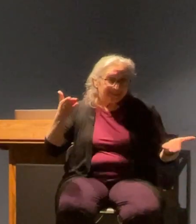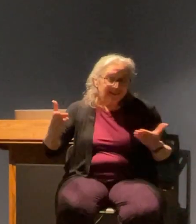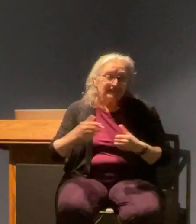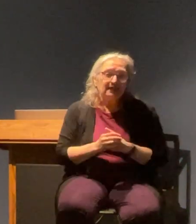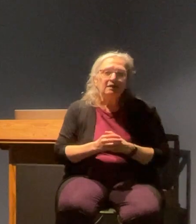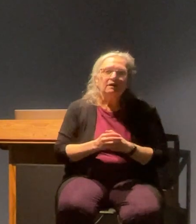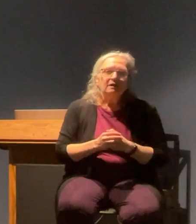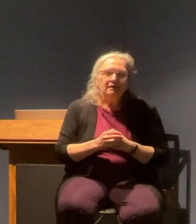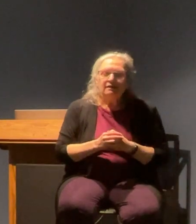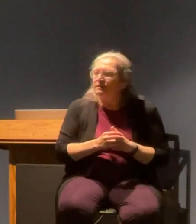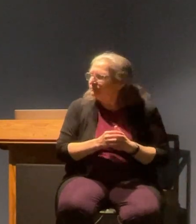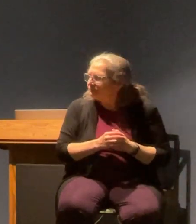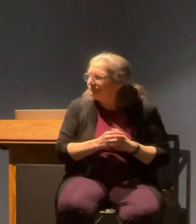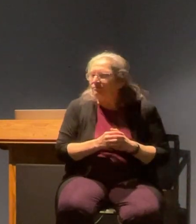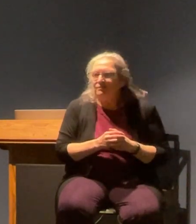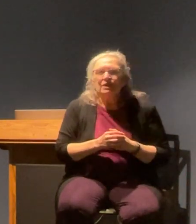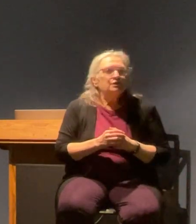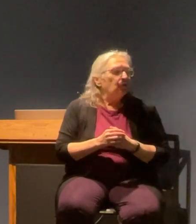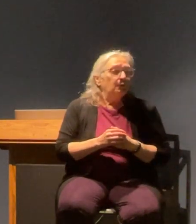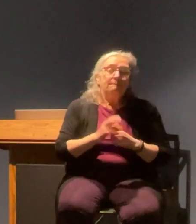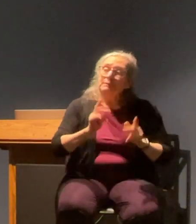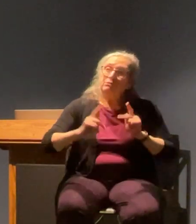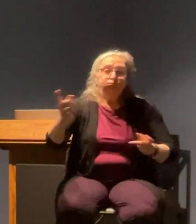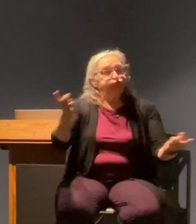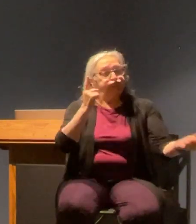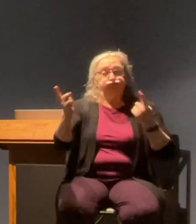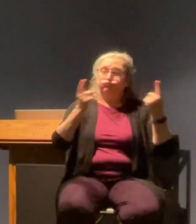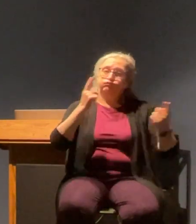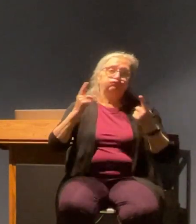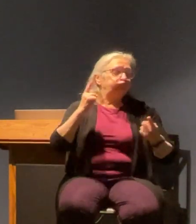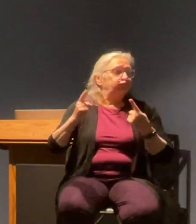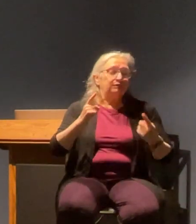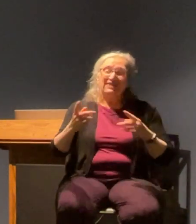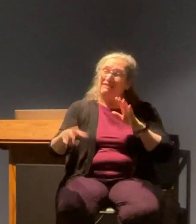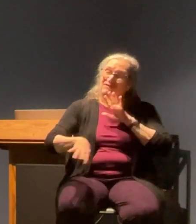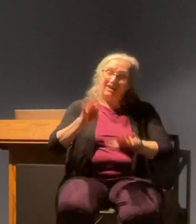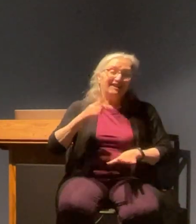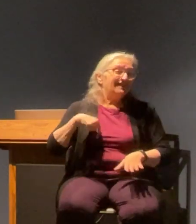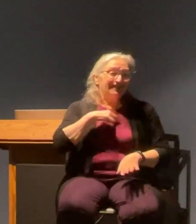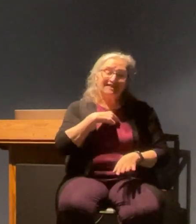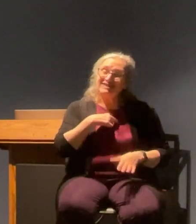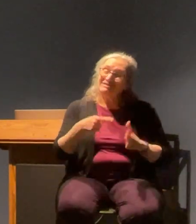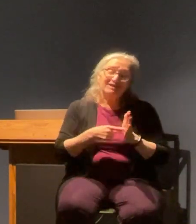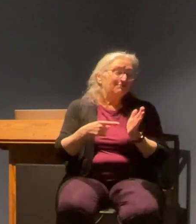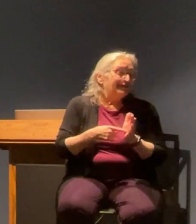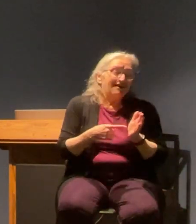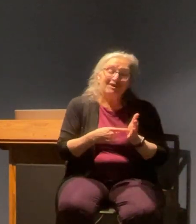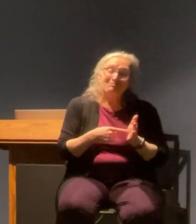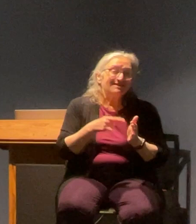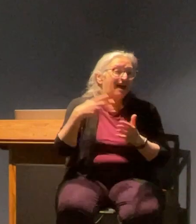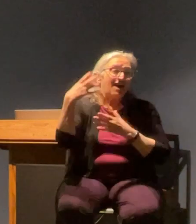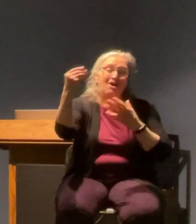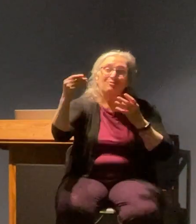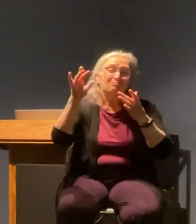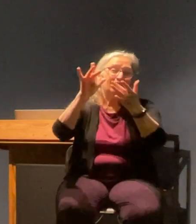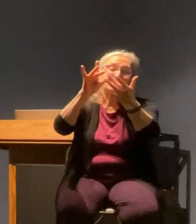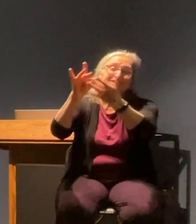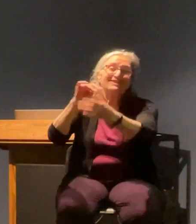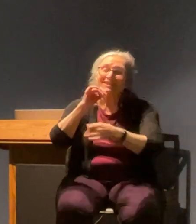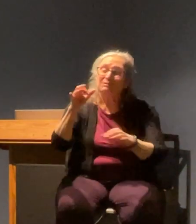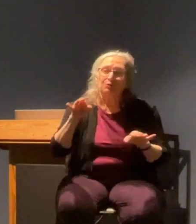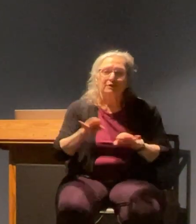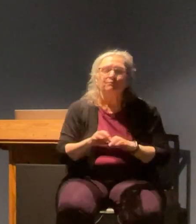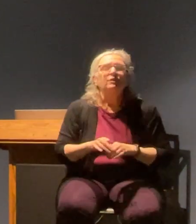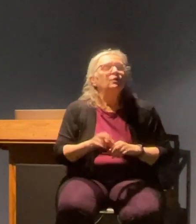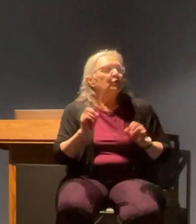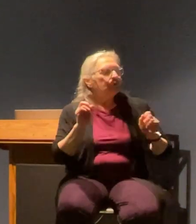time. And they always finding us, so sometimes the outreach is not needed. Yes. So we're going to now pivot over to